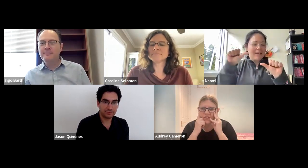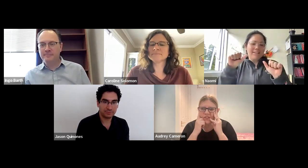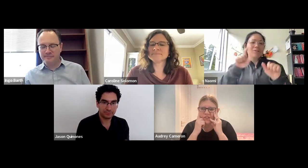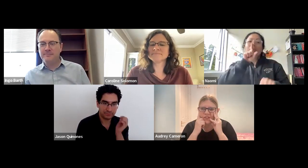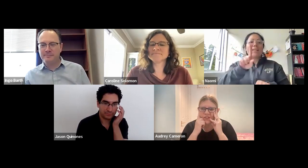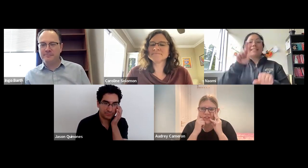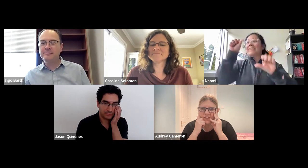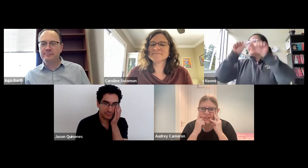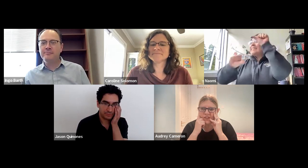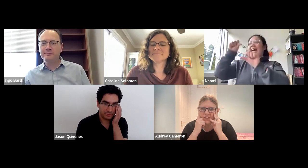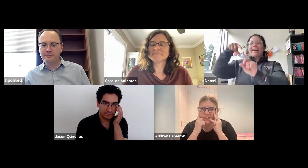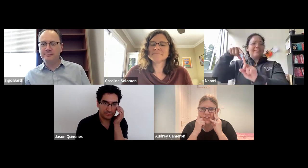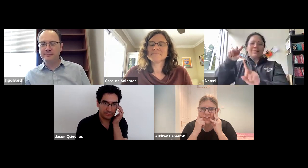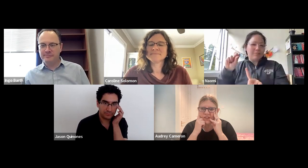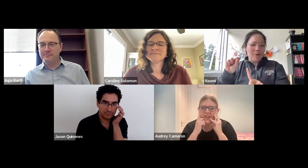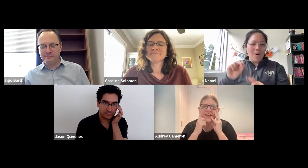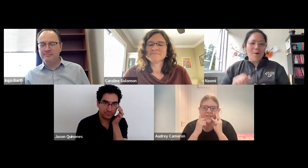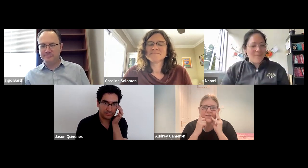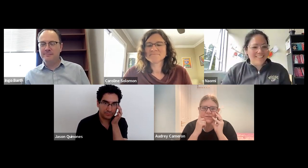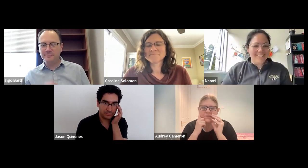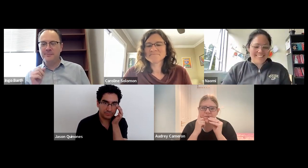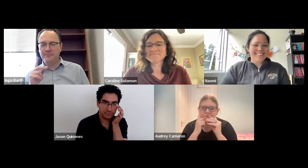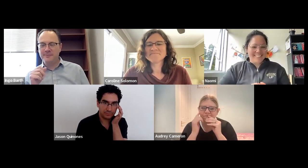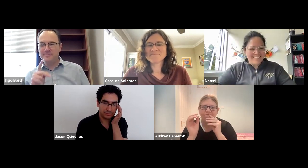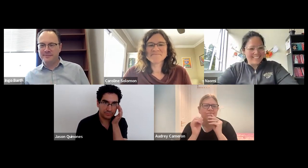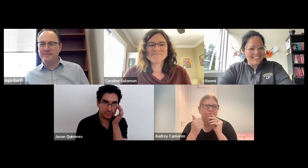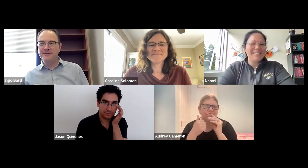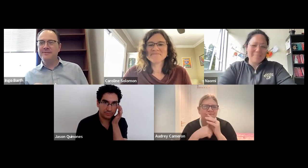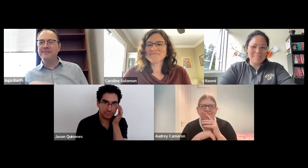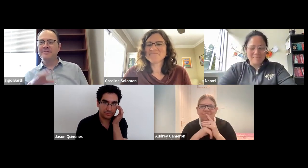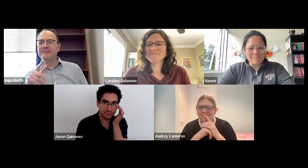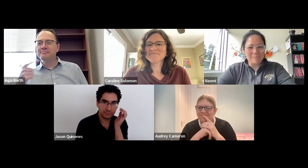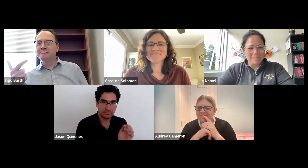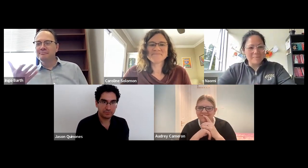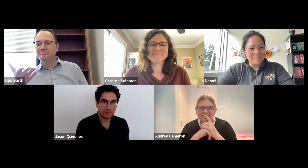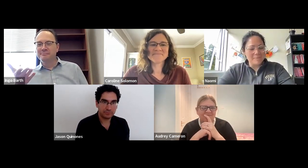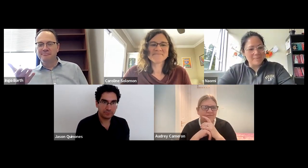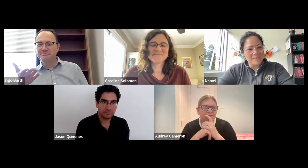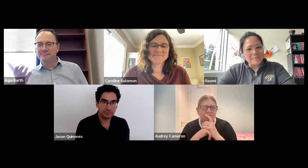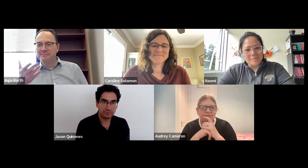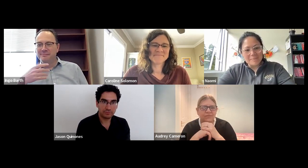I'm actually a data scientist, so I'm not a hard science person per se.